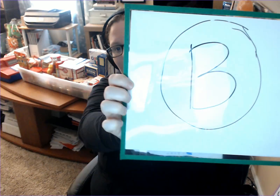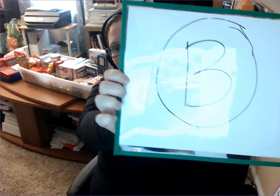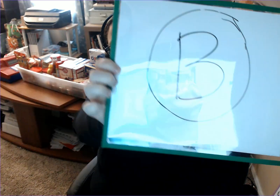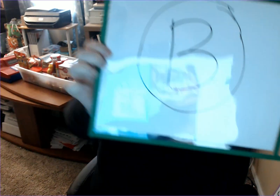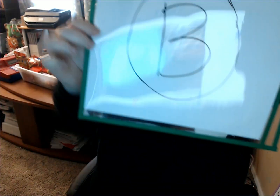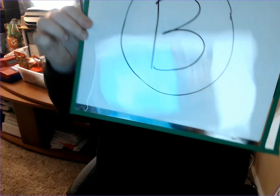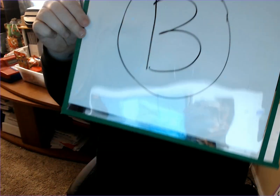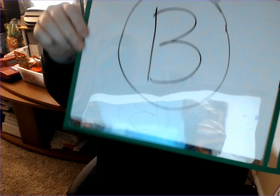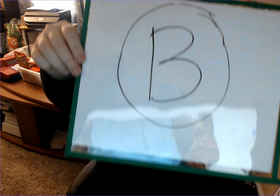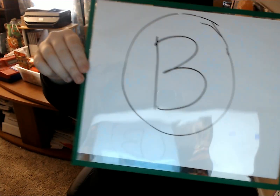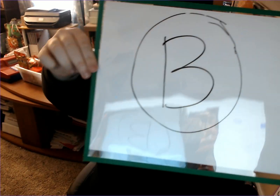B.